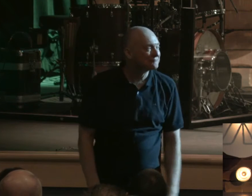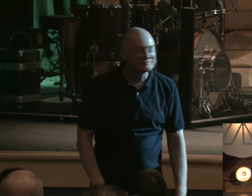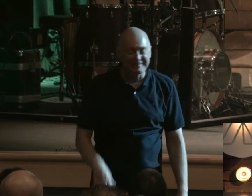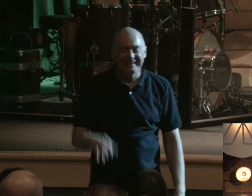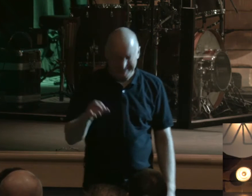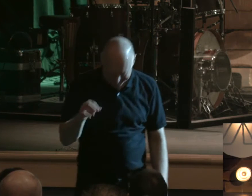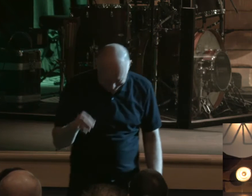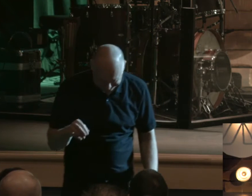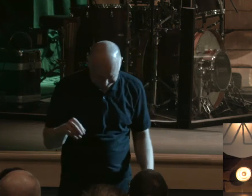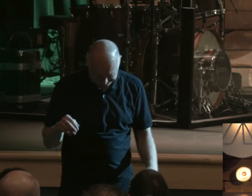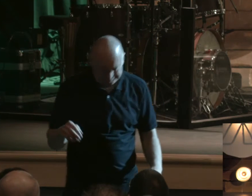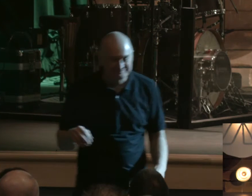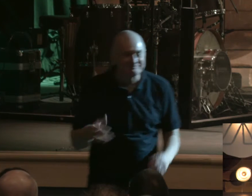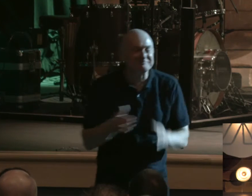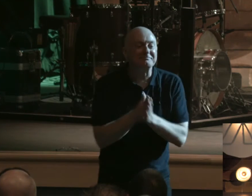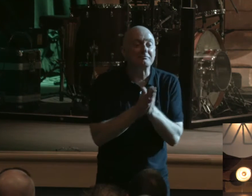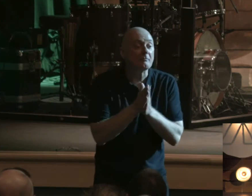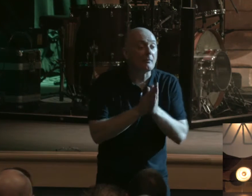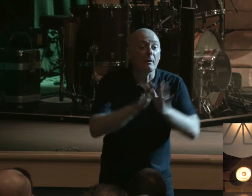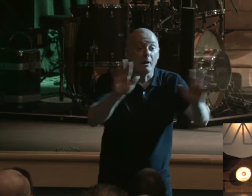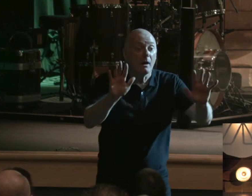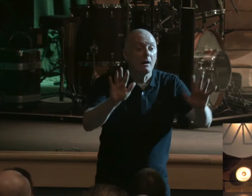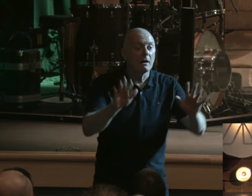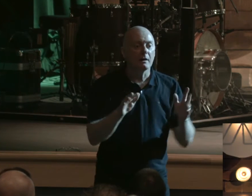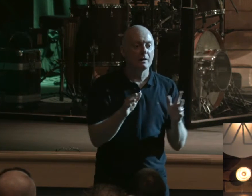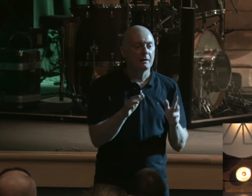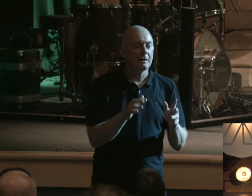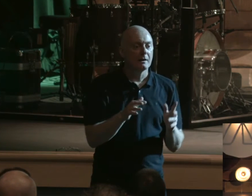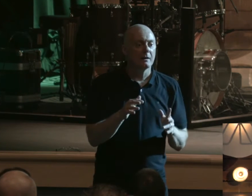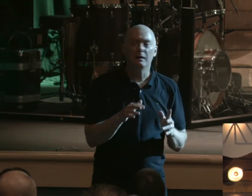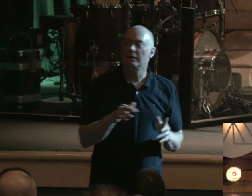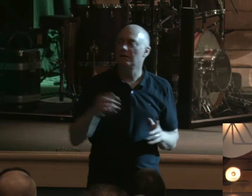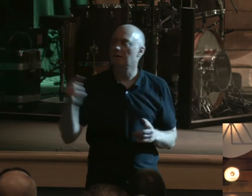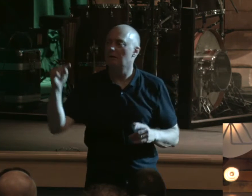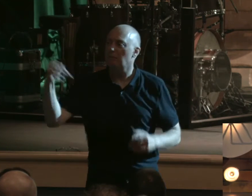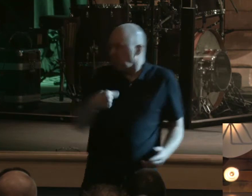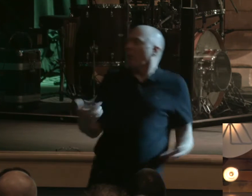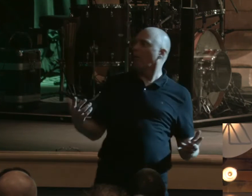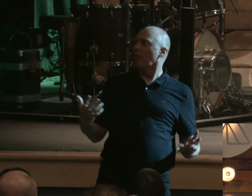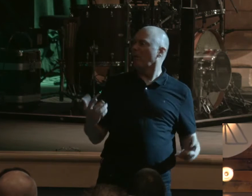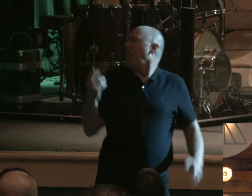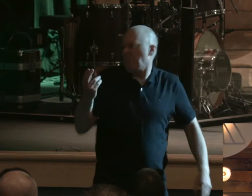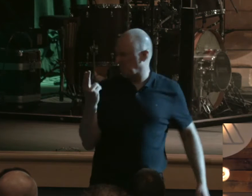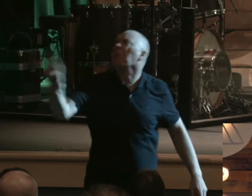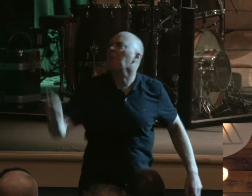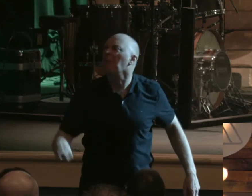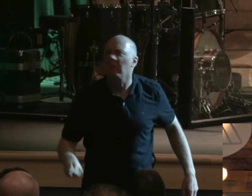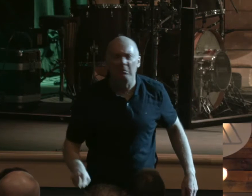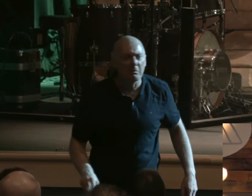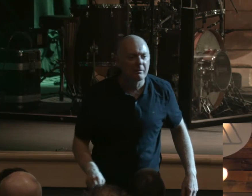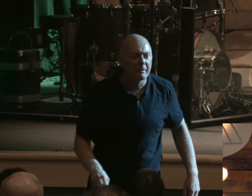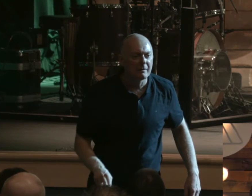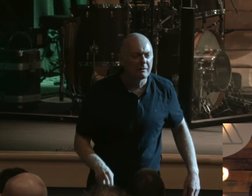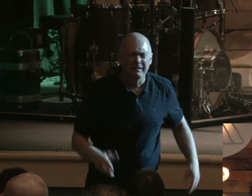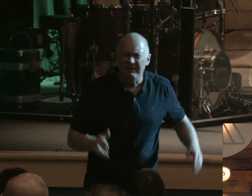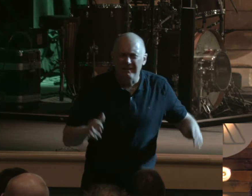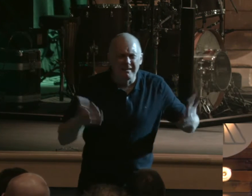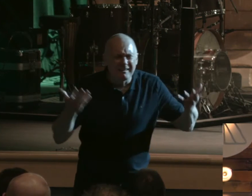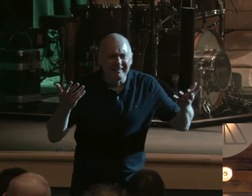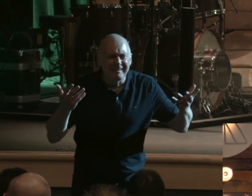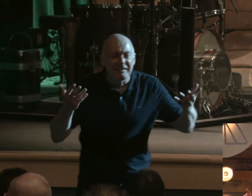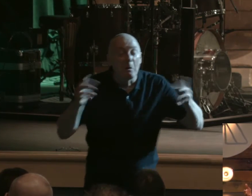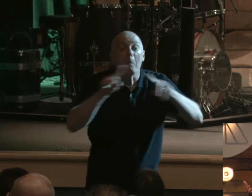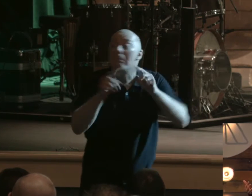hang out. Thank you. Call three more over here. And your instinct in your flesh, oh yeah. It's amazing, though, with the